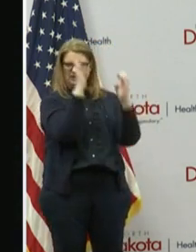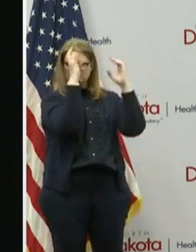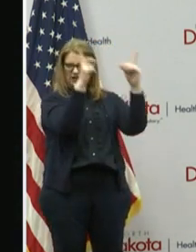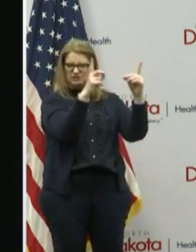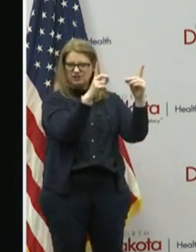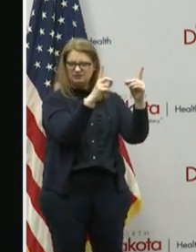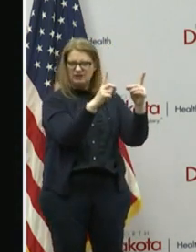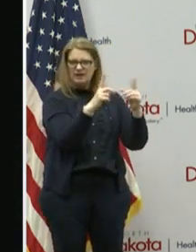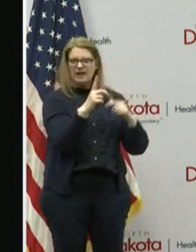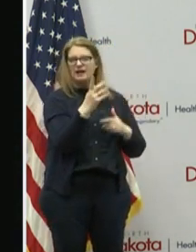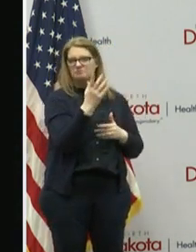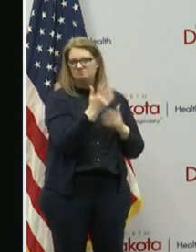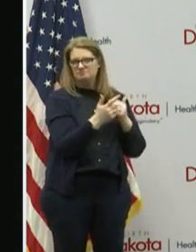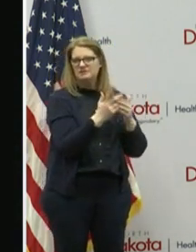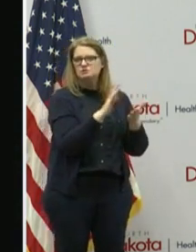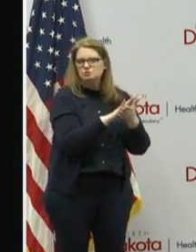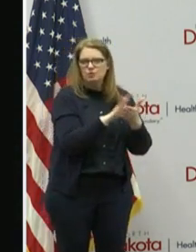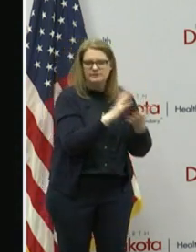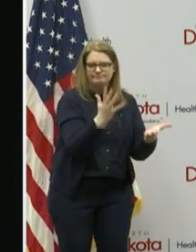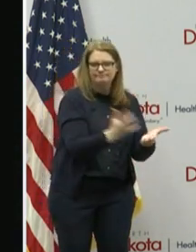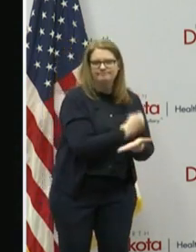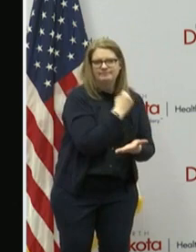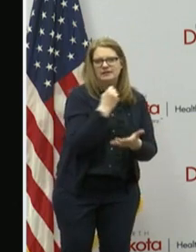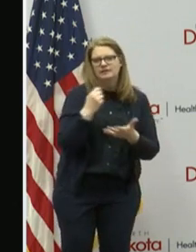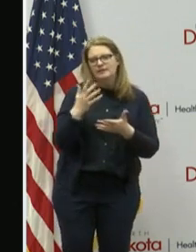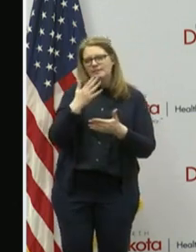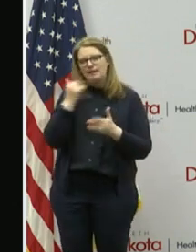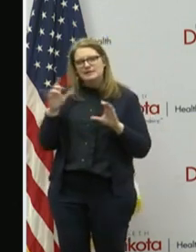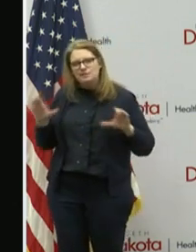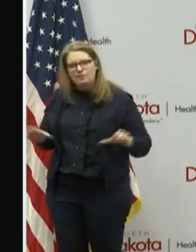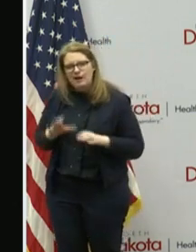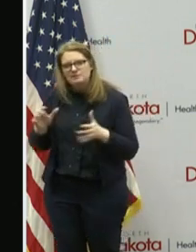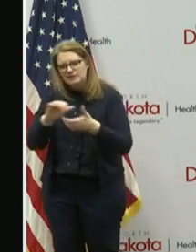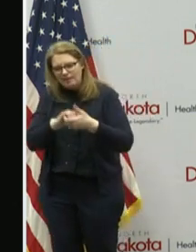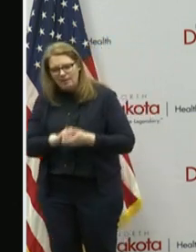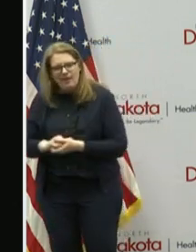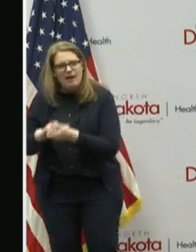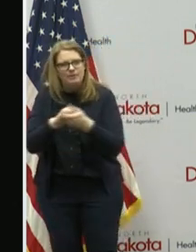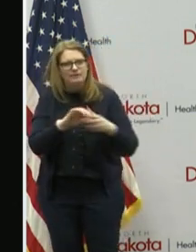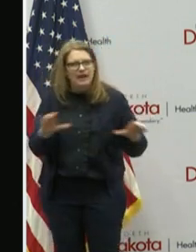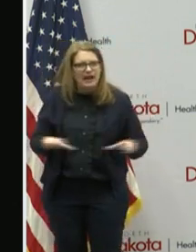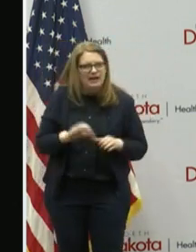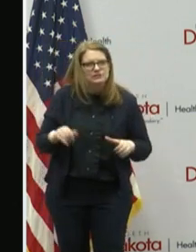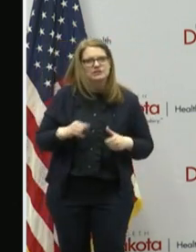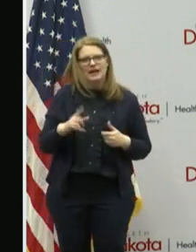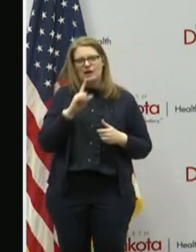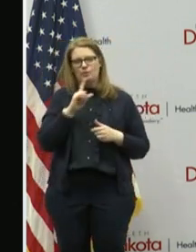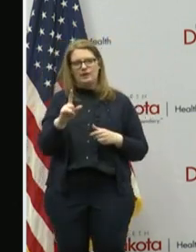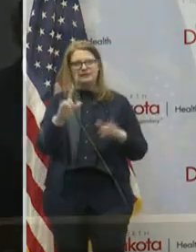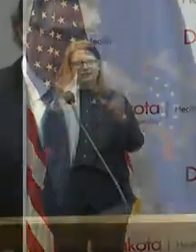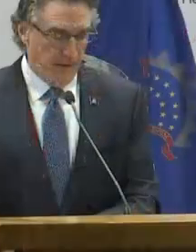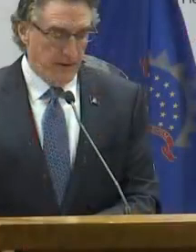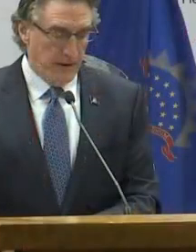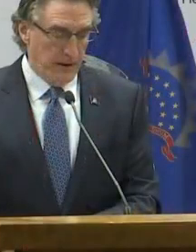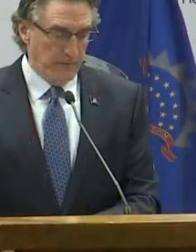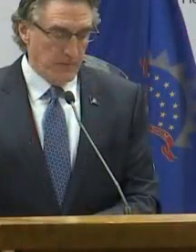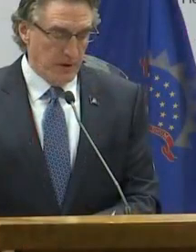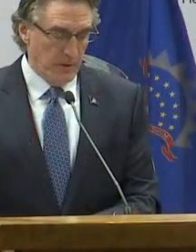an opportunity for us to best practices, collaborative action, continuous improvement, and choice-ready education.